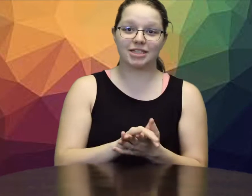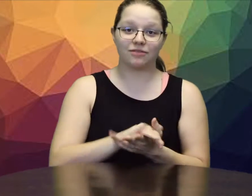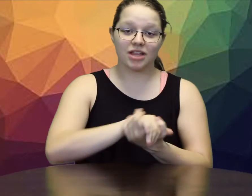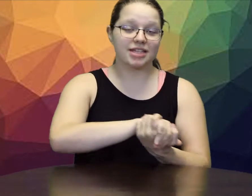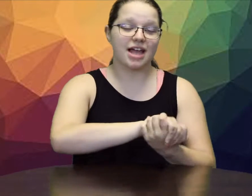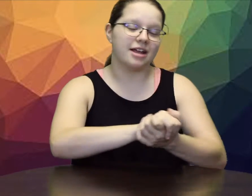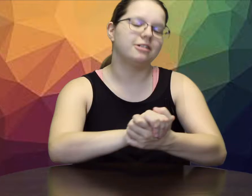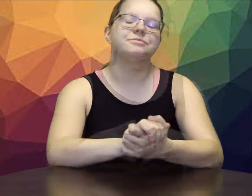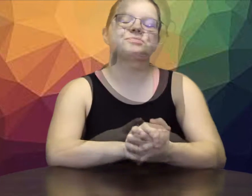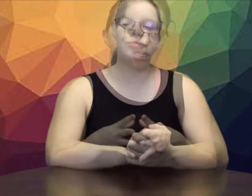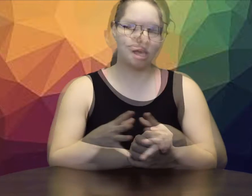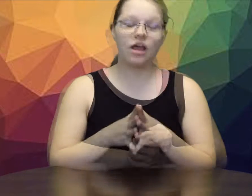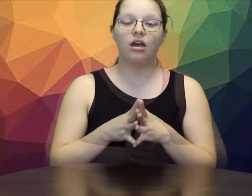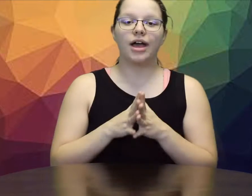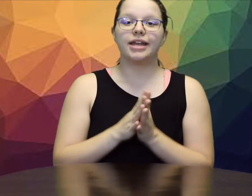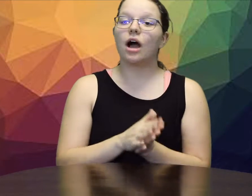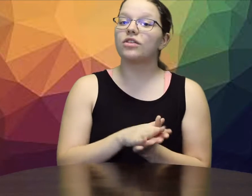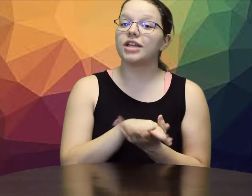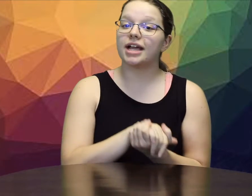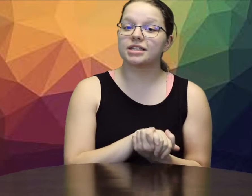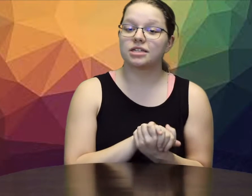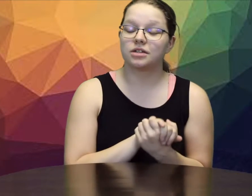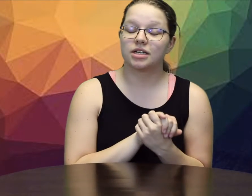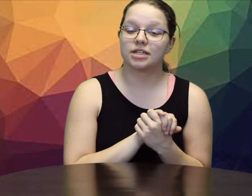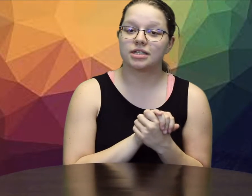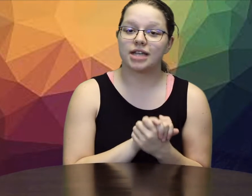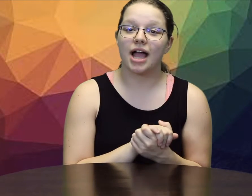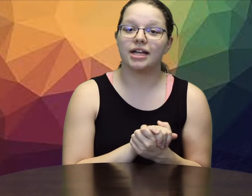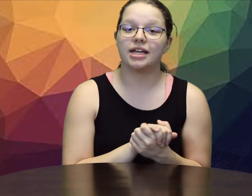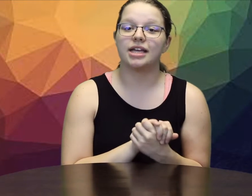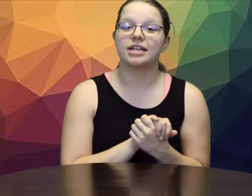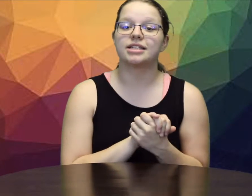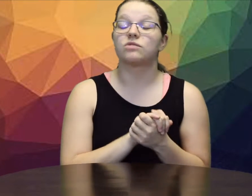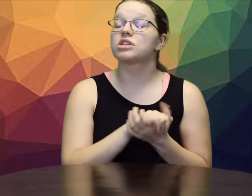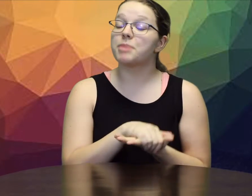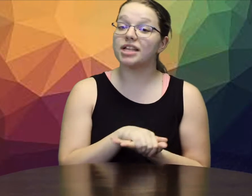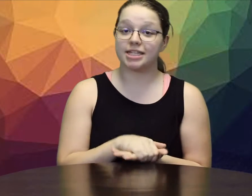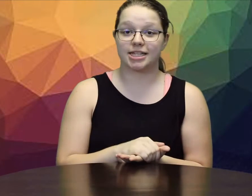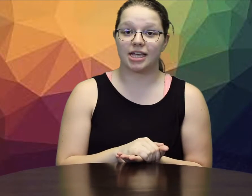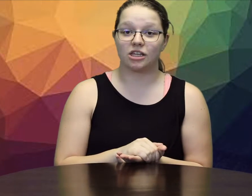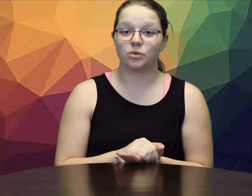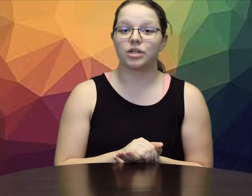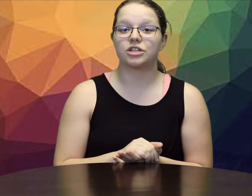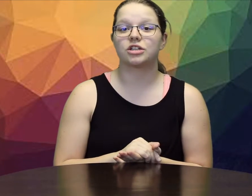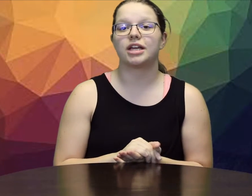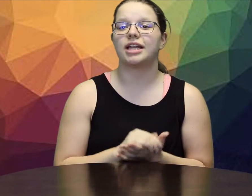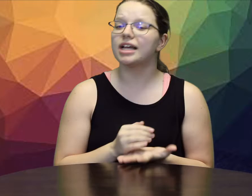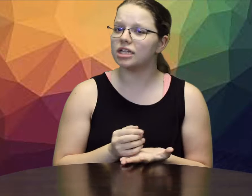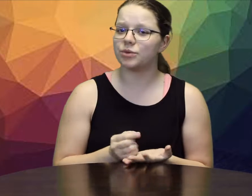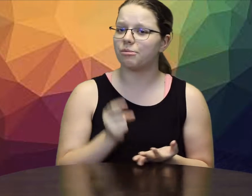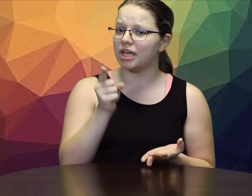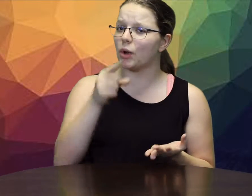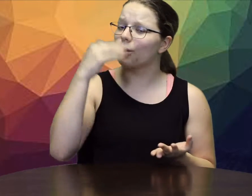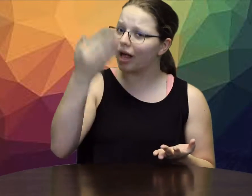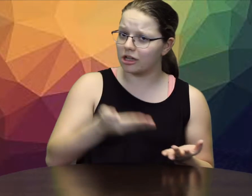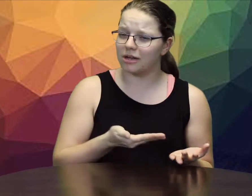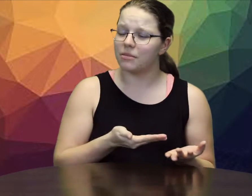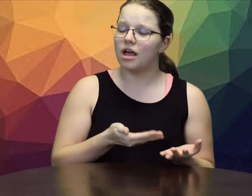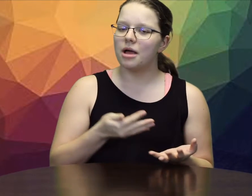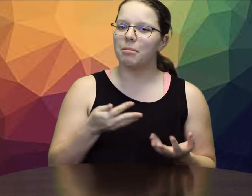it for that sign. Now the next sign is in response to thank you, which in English would be you're welcome, but